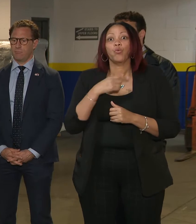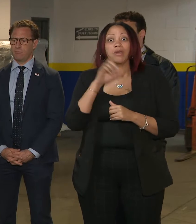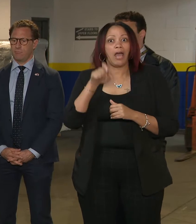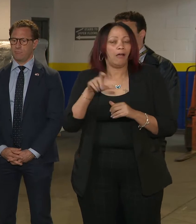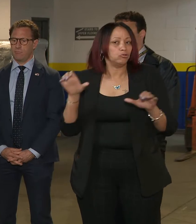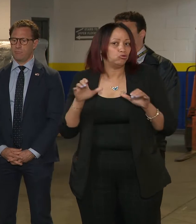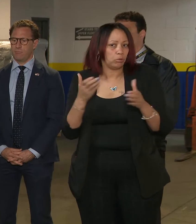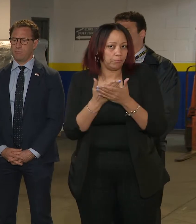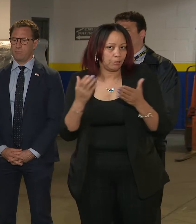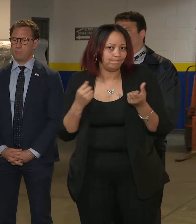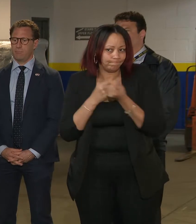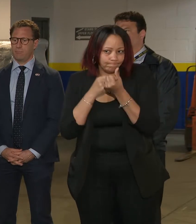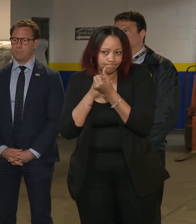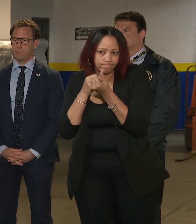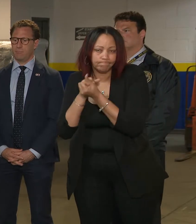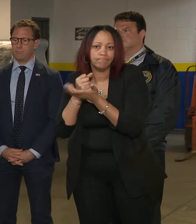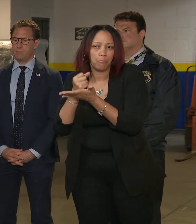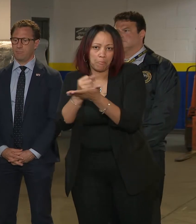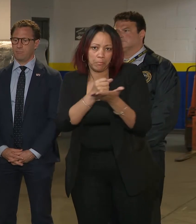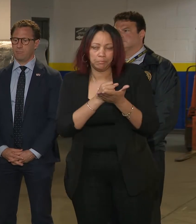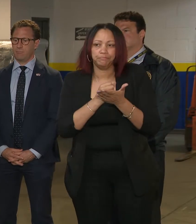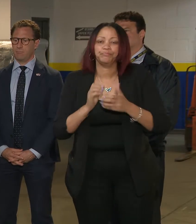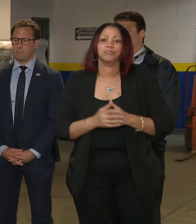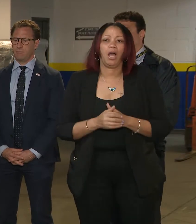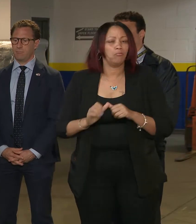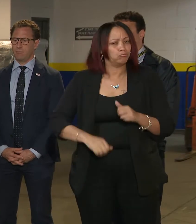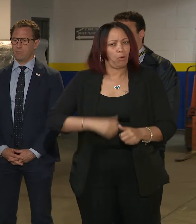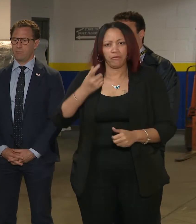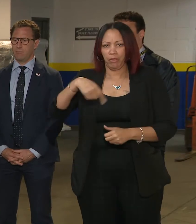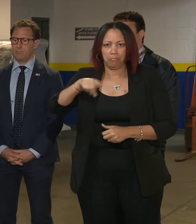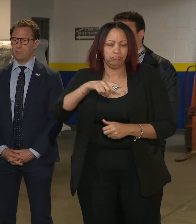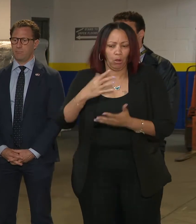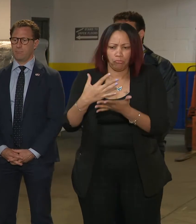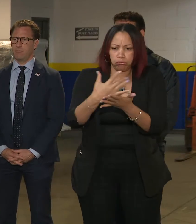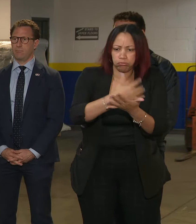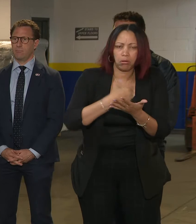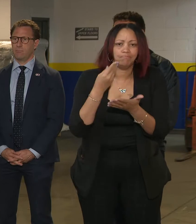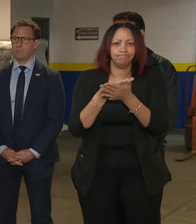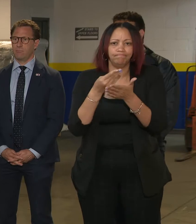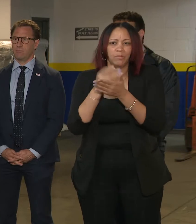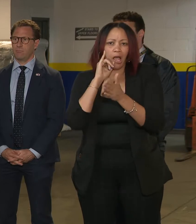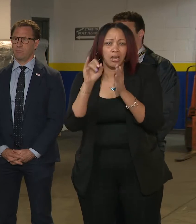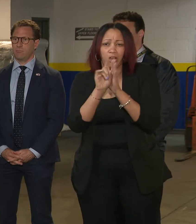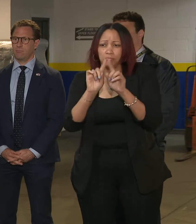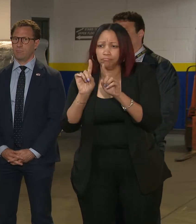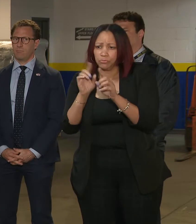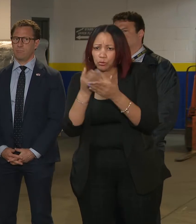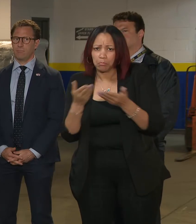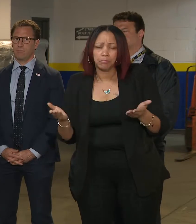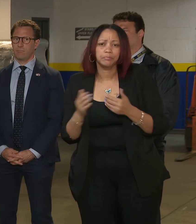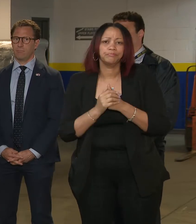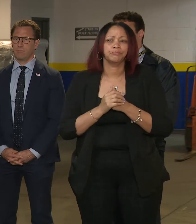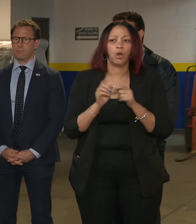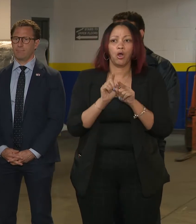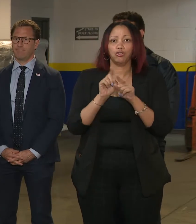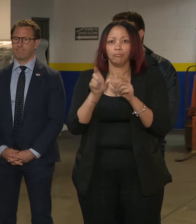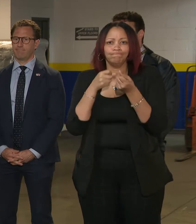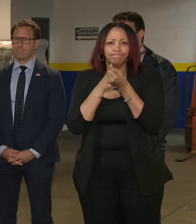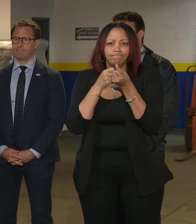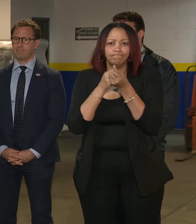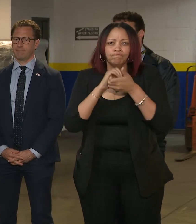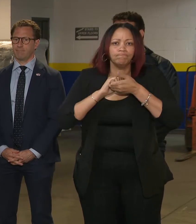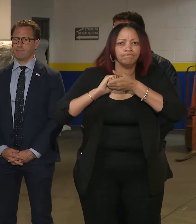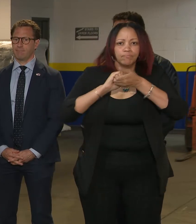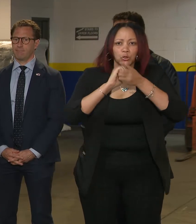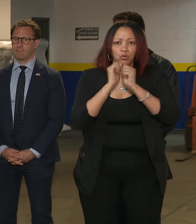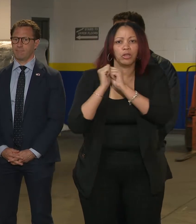to do something. We have to help. And I'm so proud of them. They raised money. They identified supplies. They wanted to stand in solidarity with the